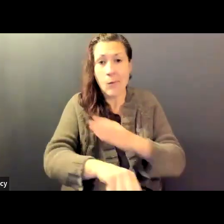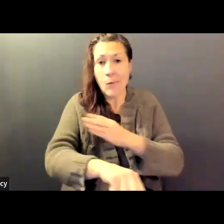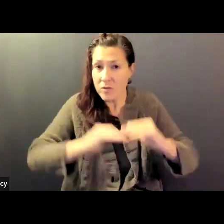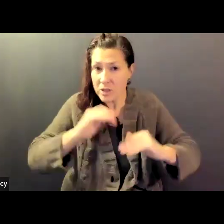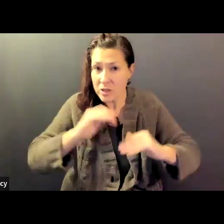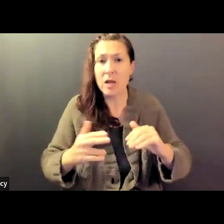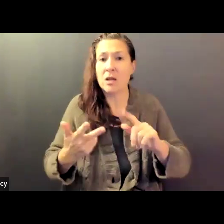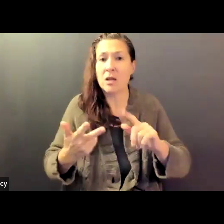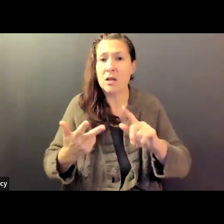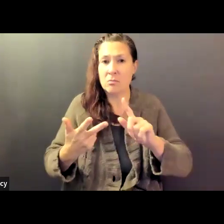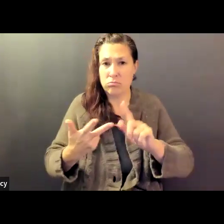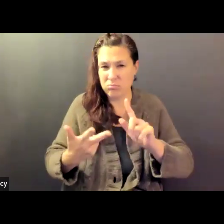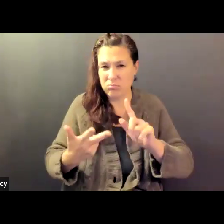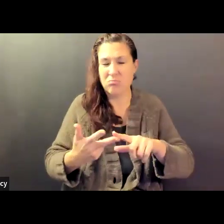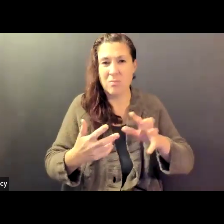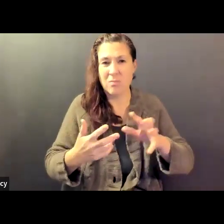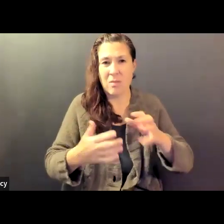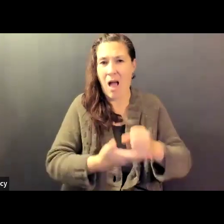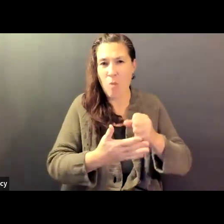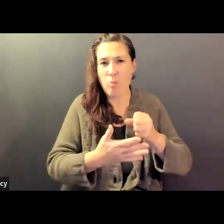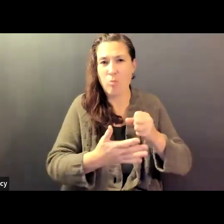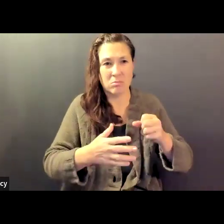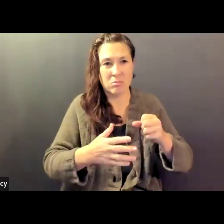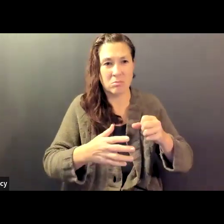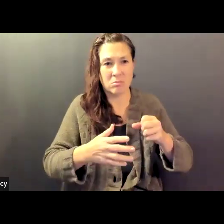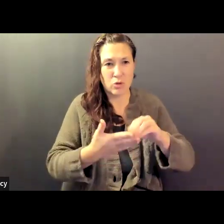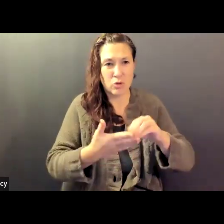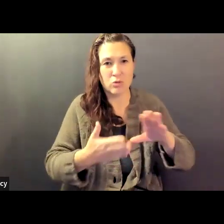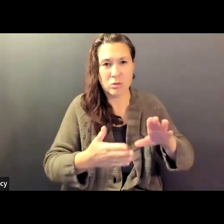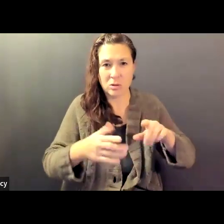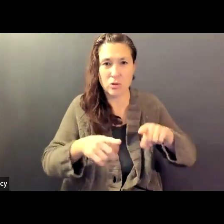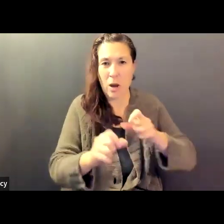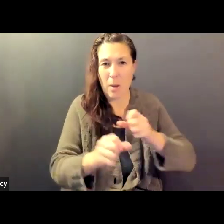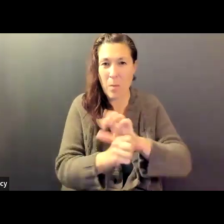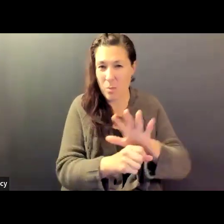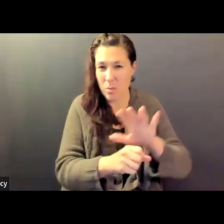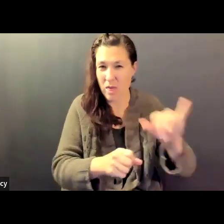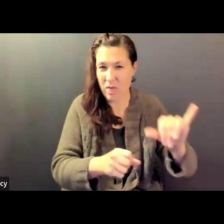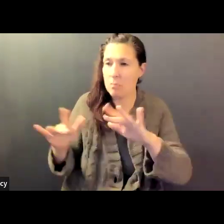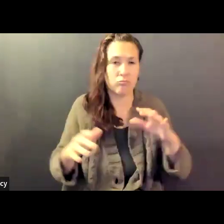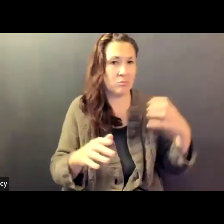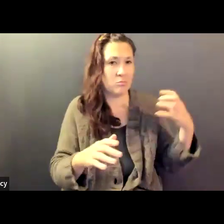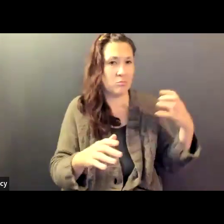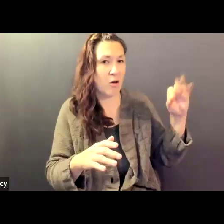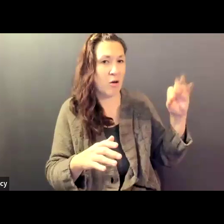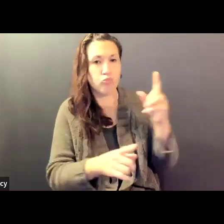discovered that. during the pandemic, et cetera. That's right. Thank you. Thank you, Mr. Bloom.